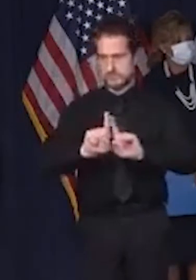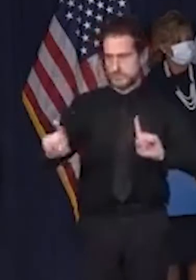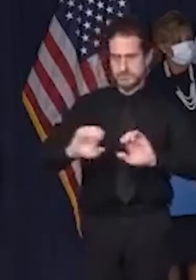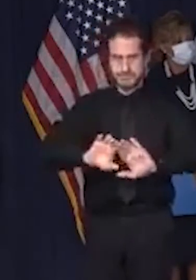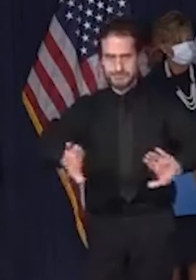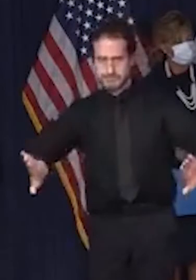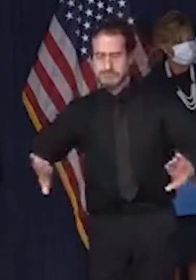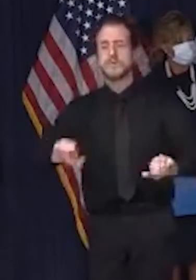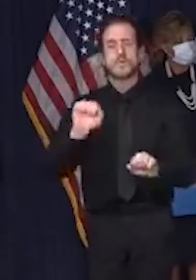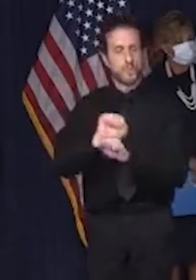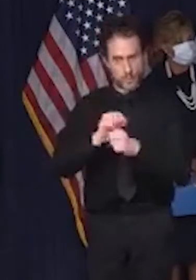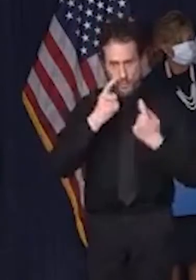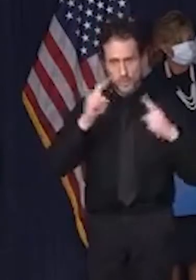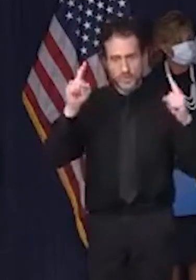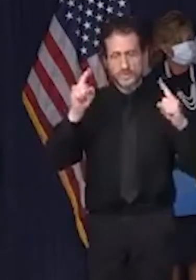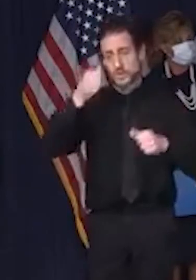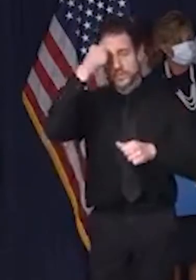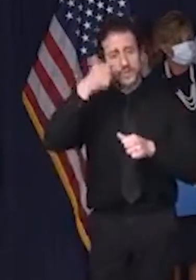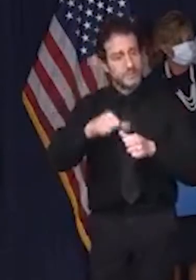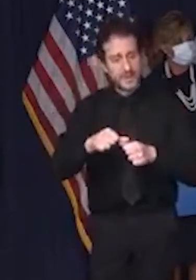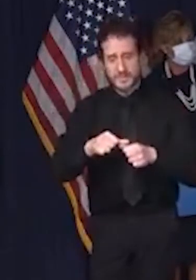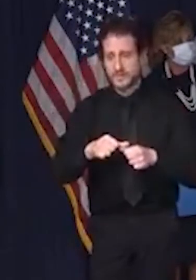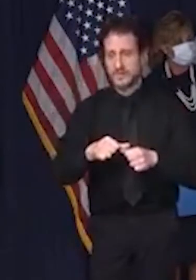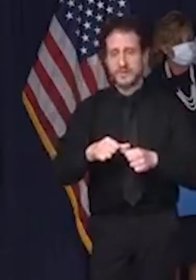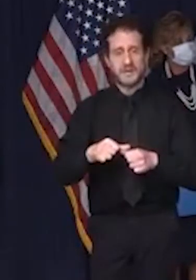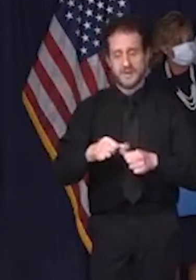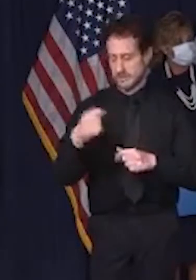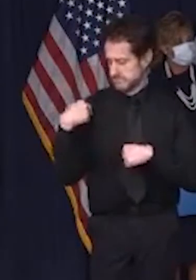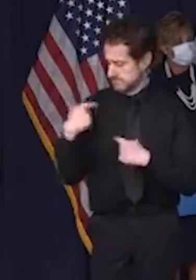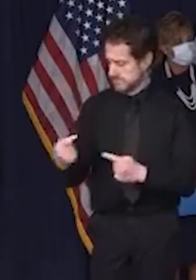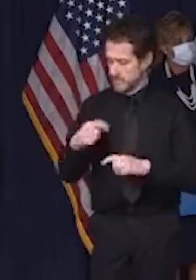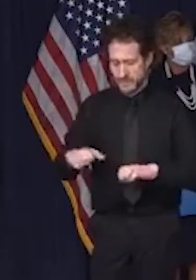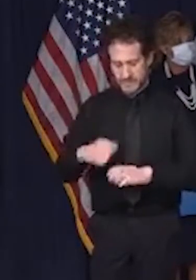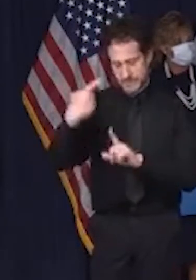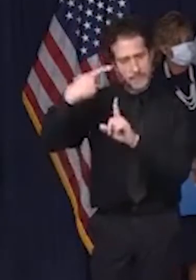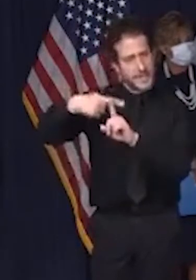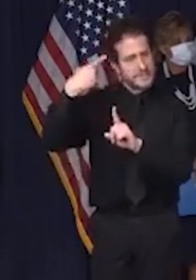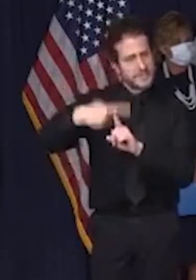take it to heart. We won't abandon all the good that we've done.